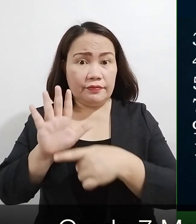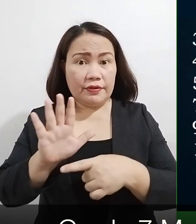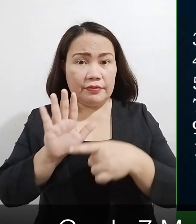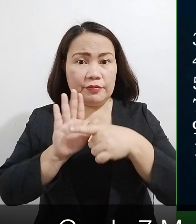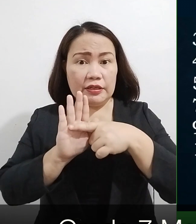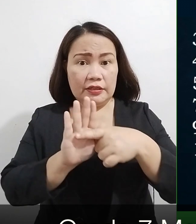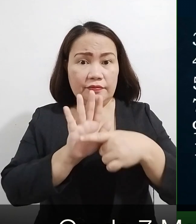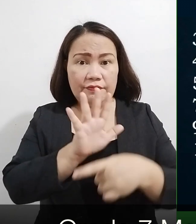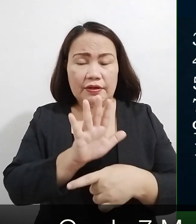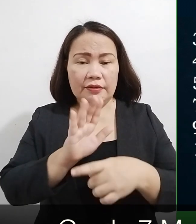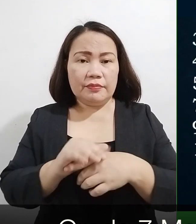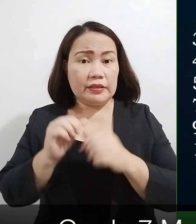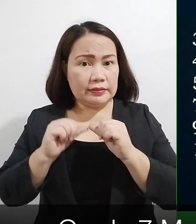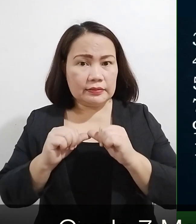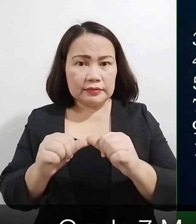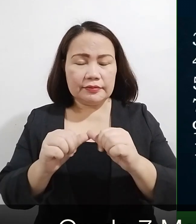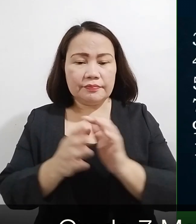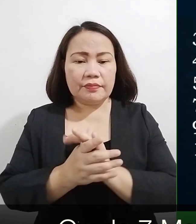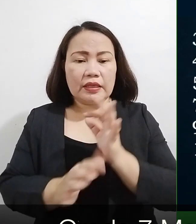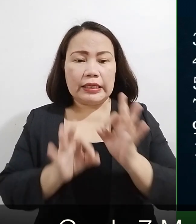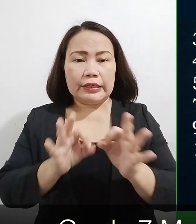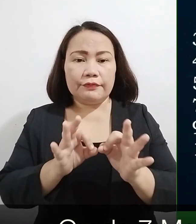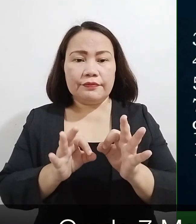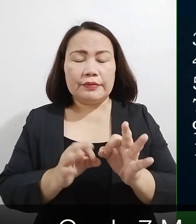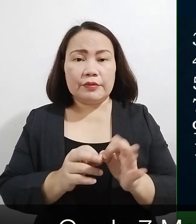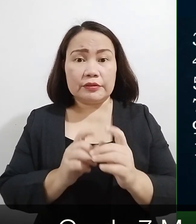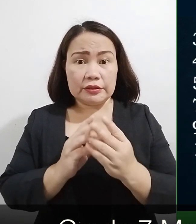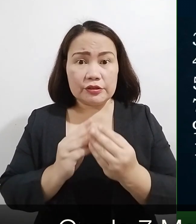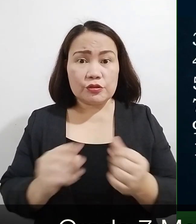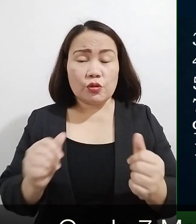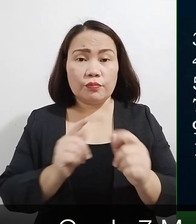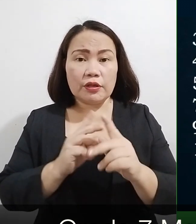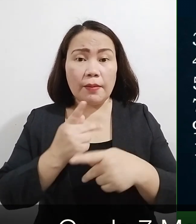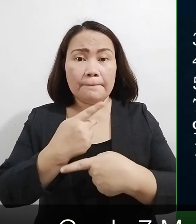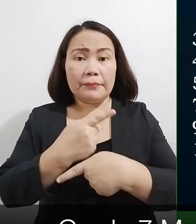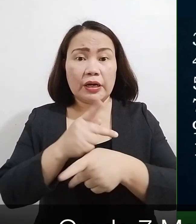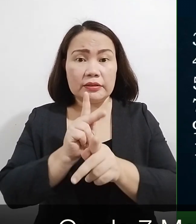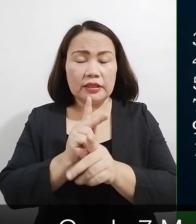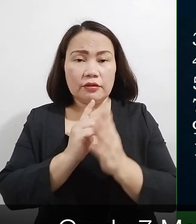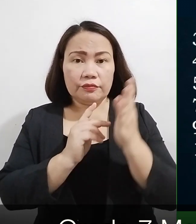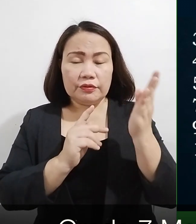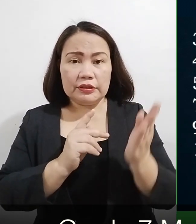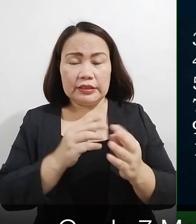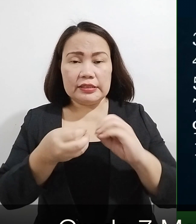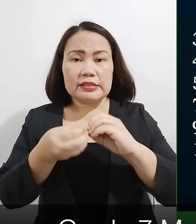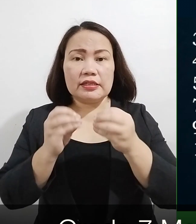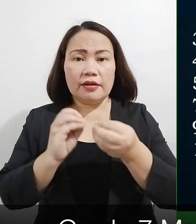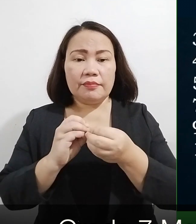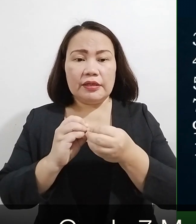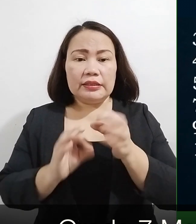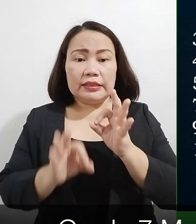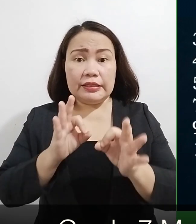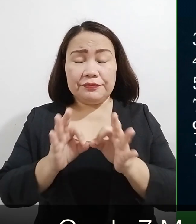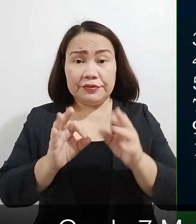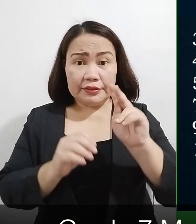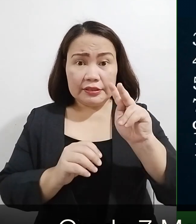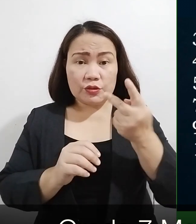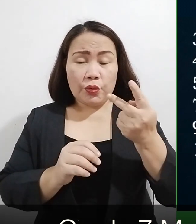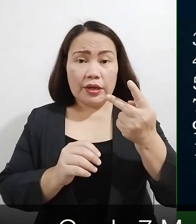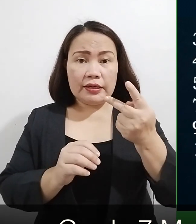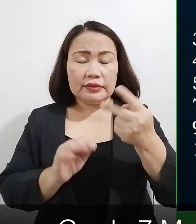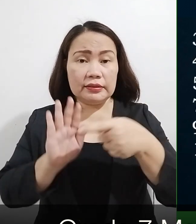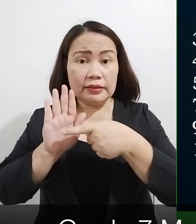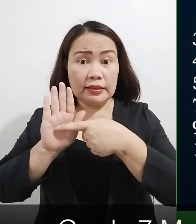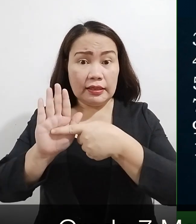5, and so on. Okay, so if we will be getting the product of this number, so kapag in-square